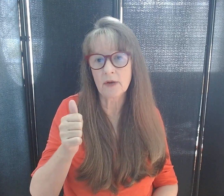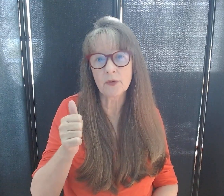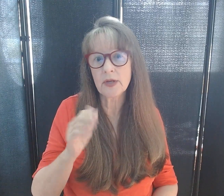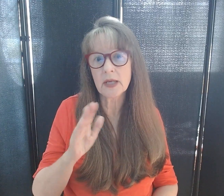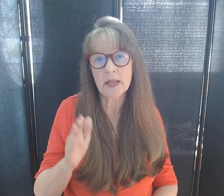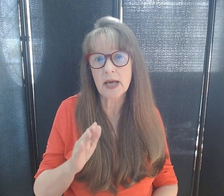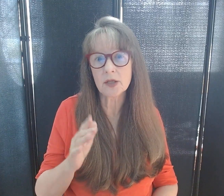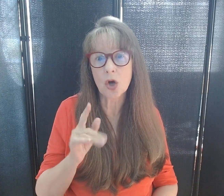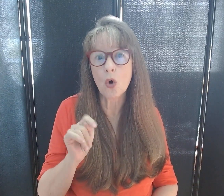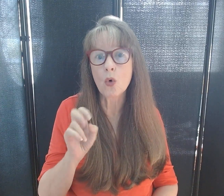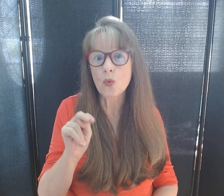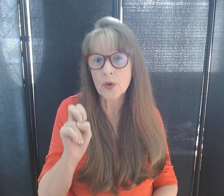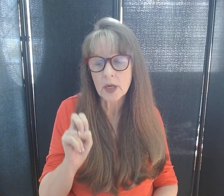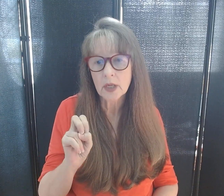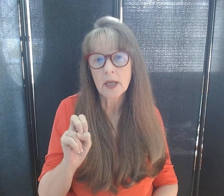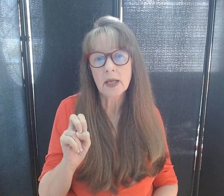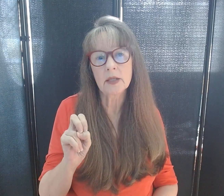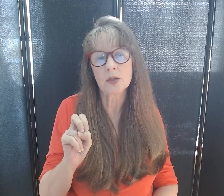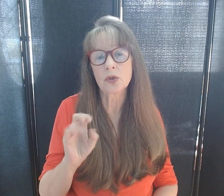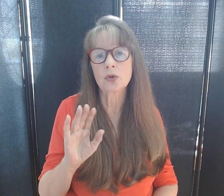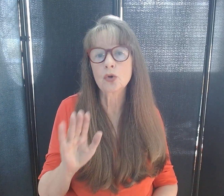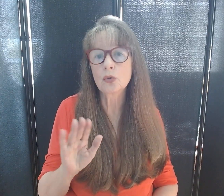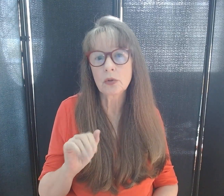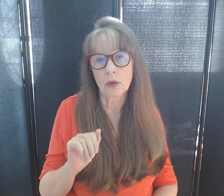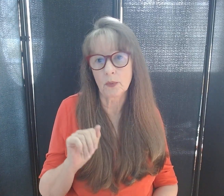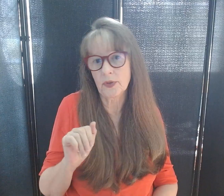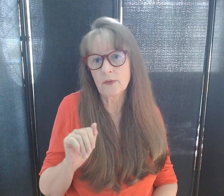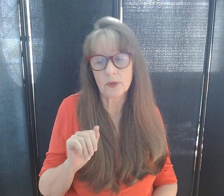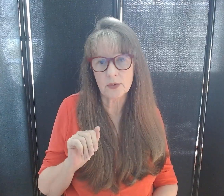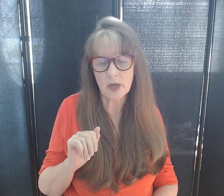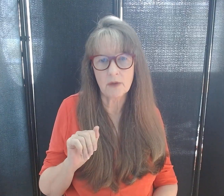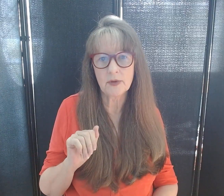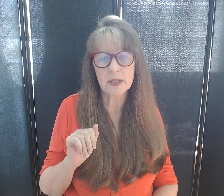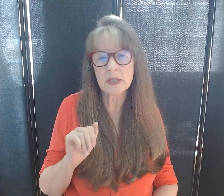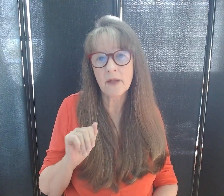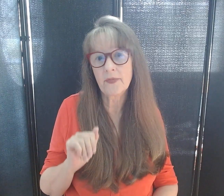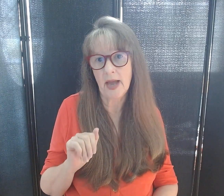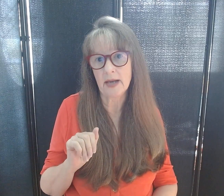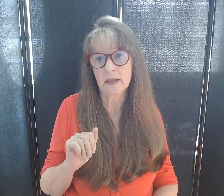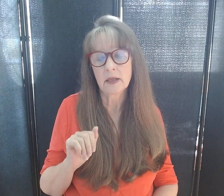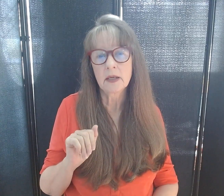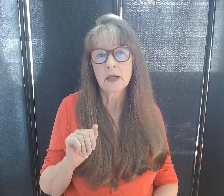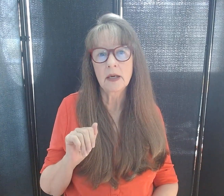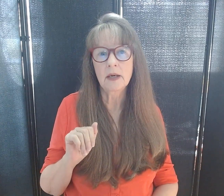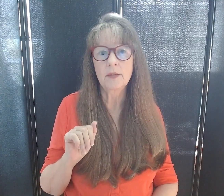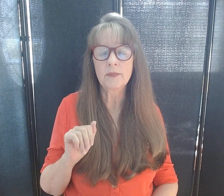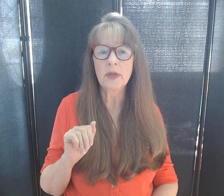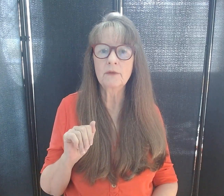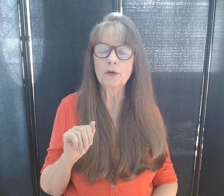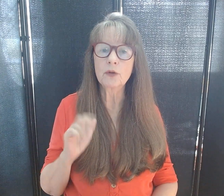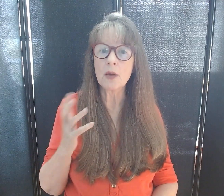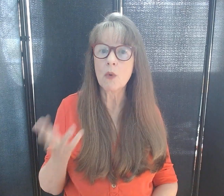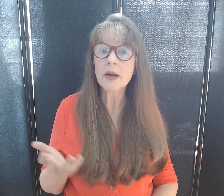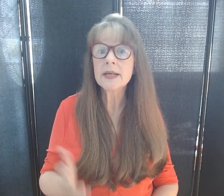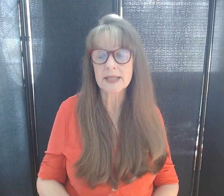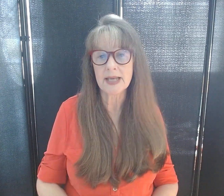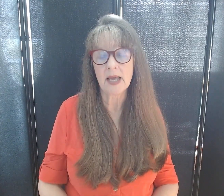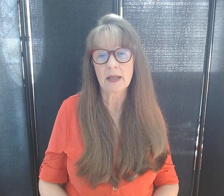think in that tone. It's, well, think for yourself. It's not that. If they wanted to say think